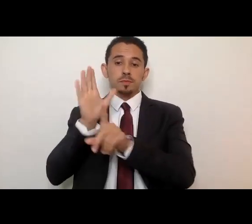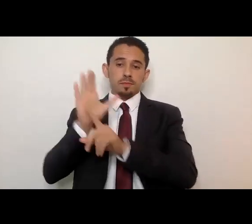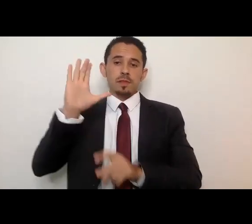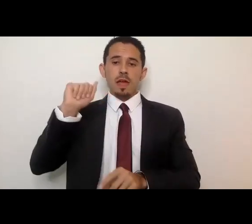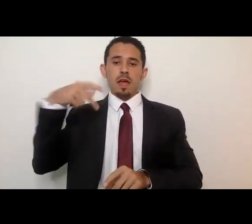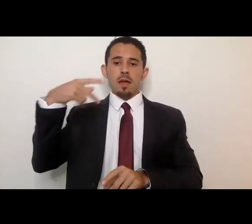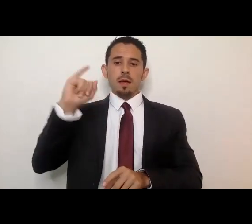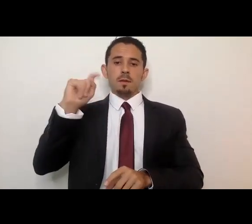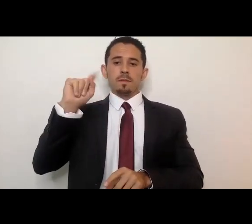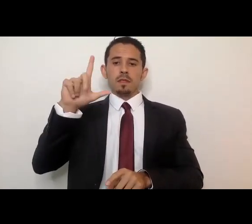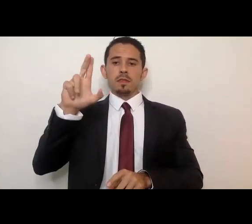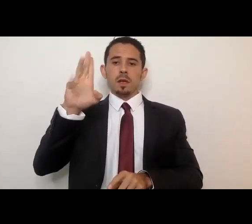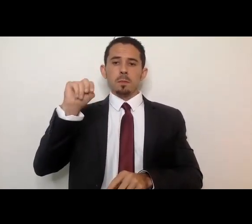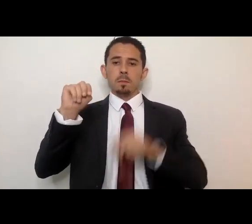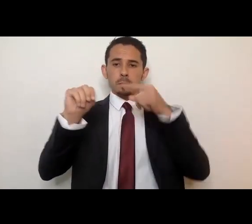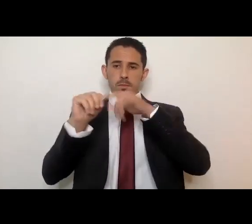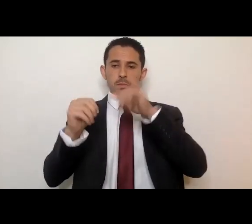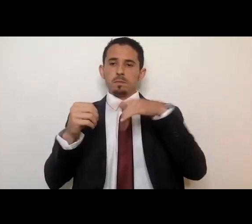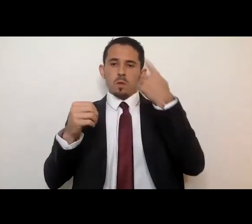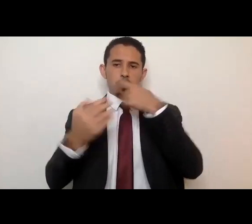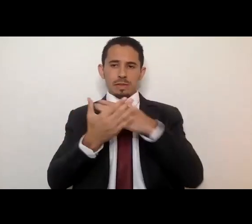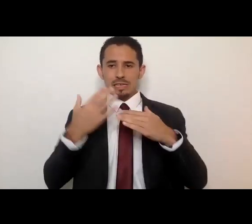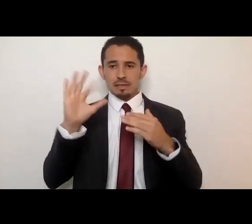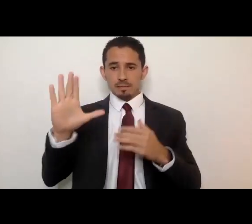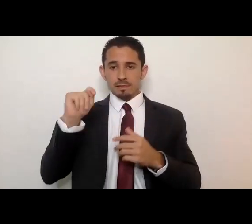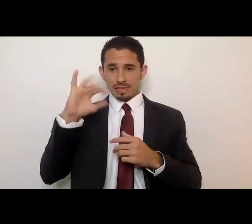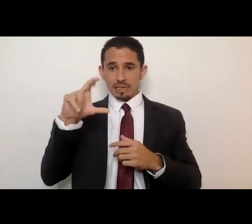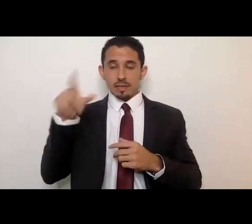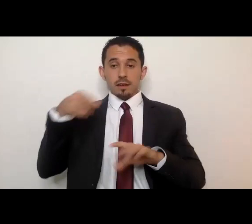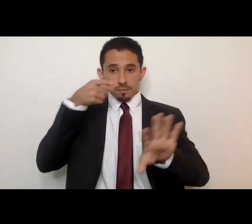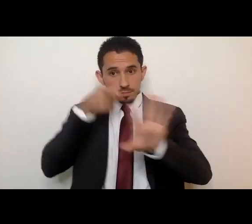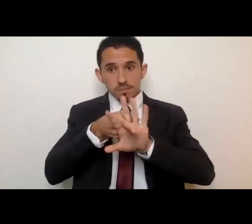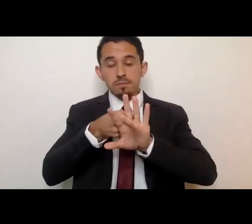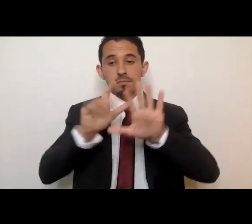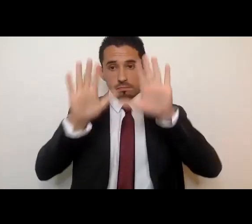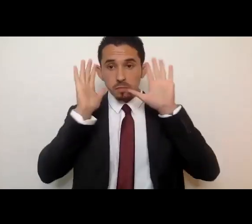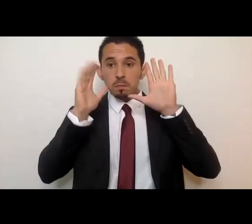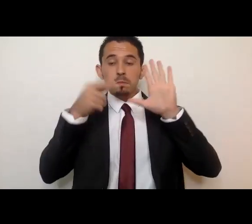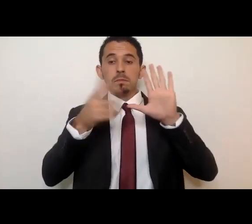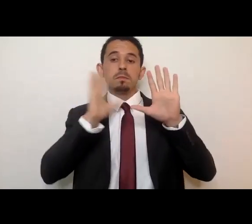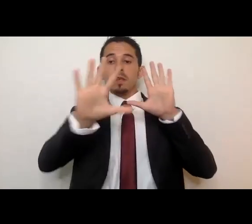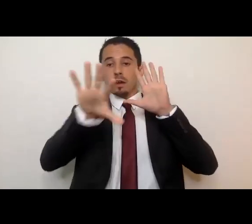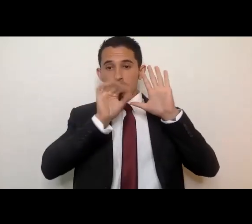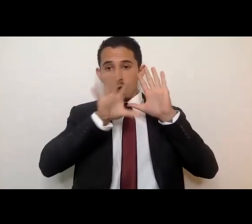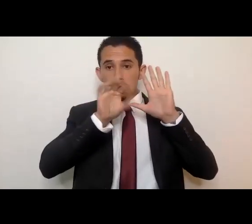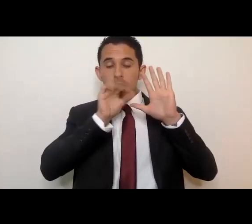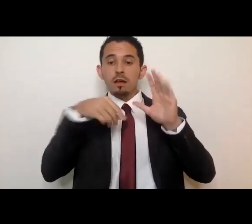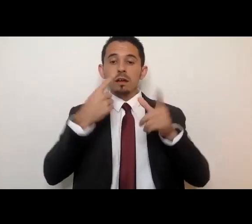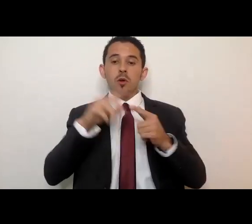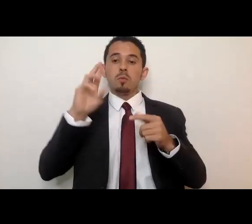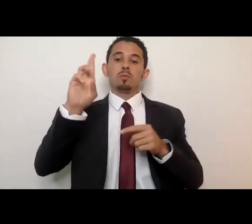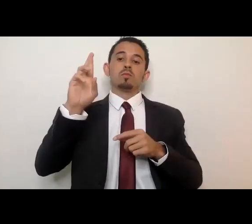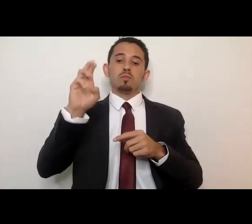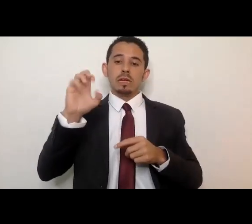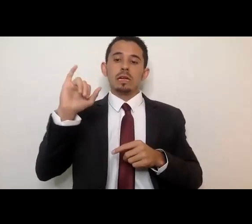Ticks transmit infection through the capitulum, for their mouth parts. As those pierce the animal and they